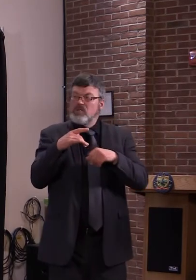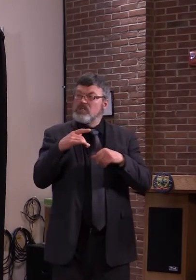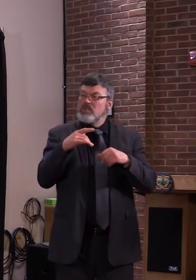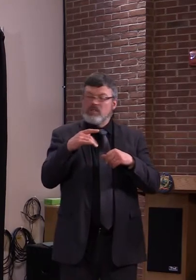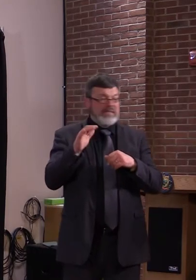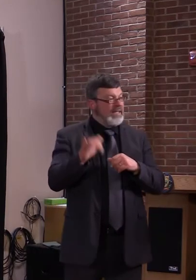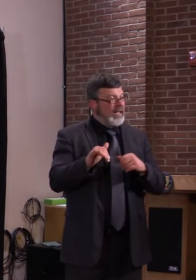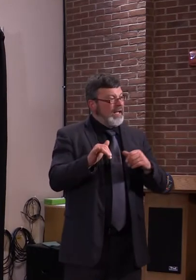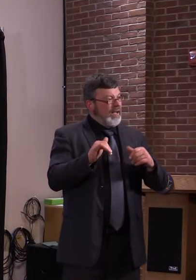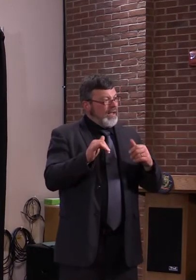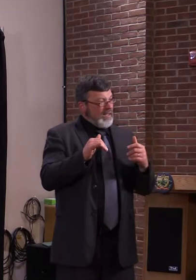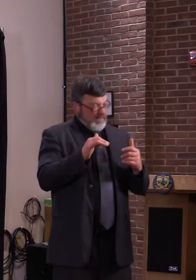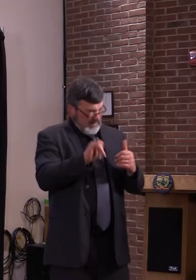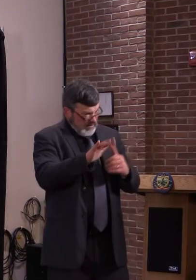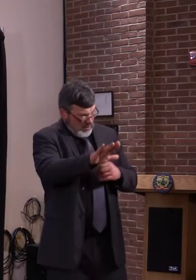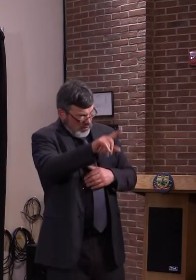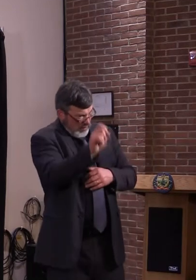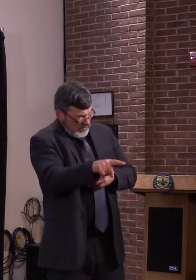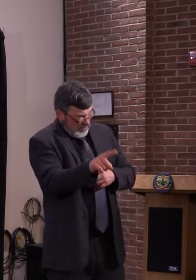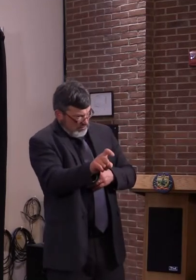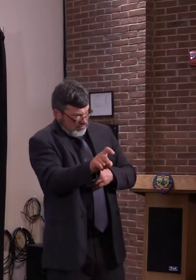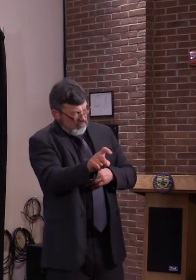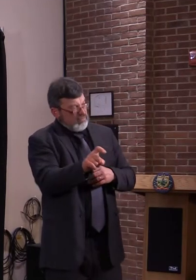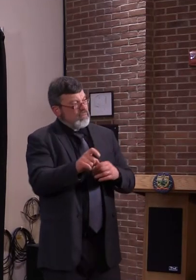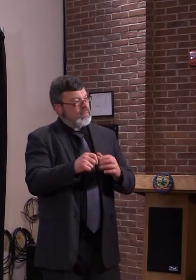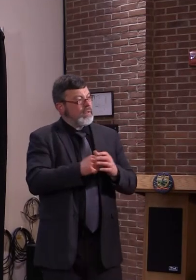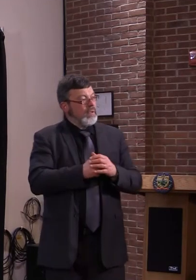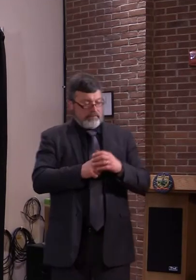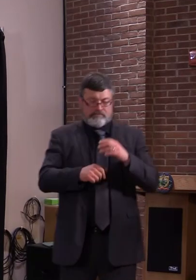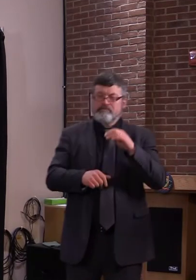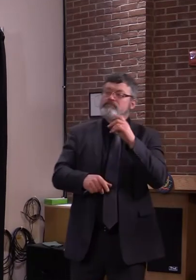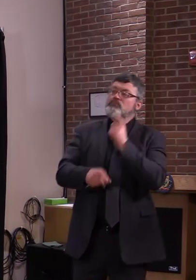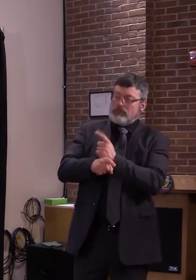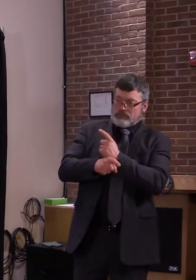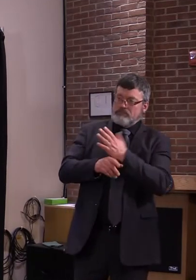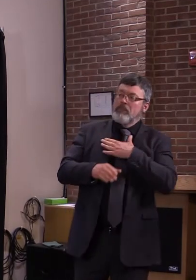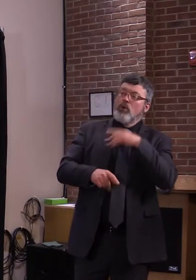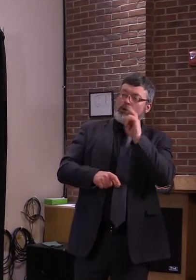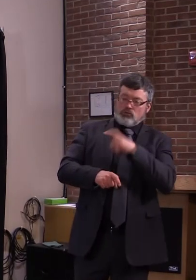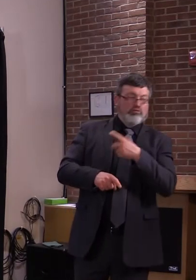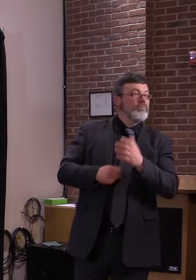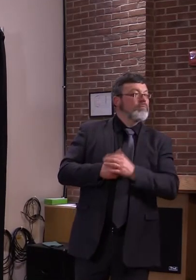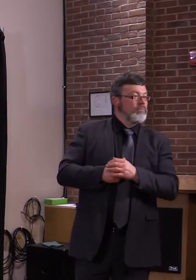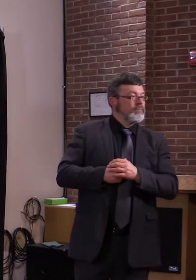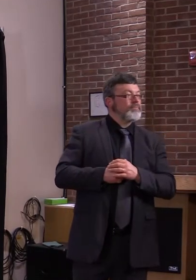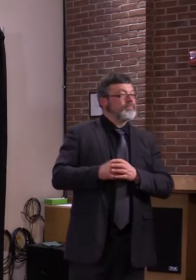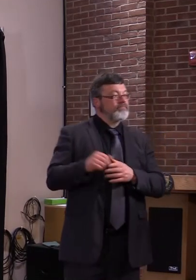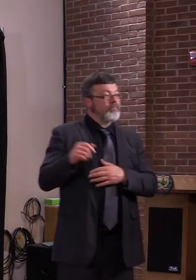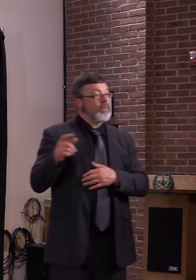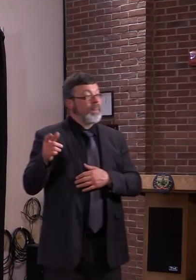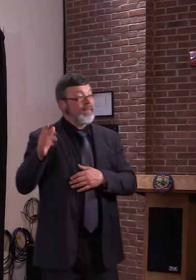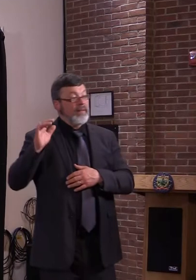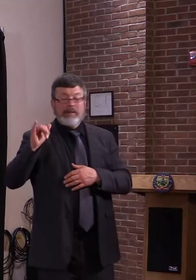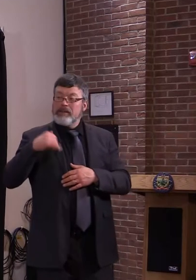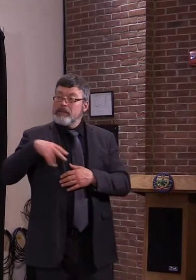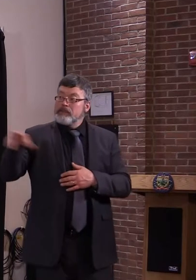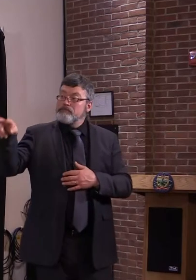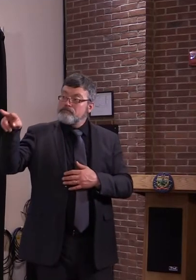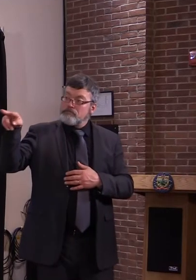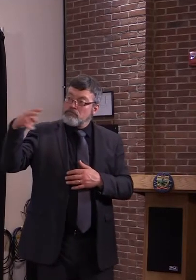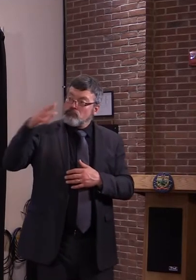things of that sort, because I know there's a significant amount of effort in that arena. I don't know if there's new money